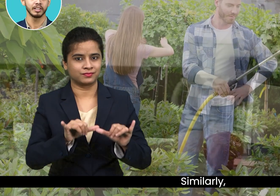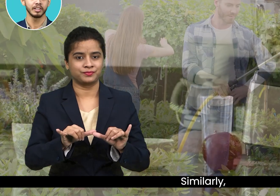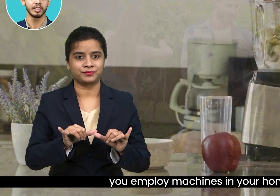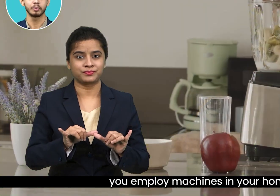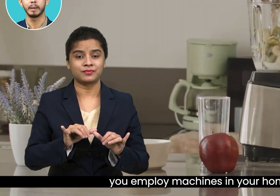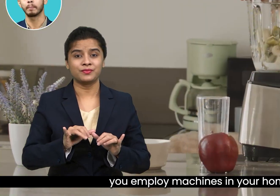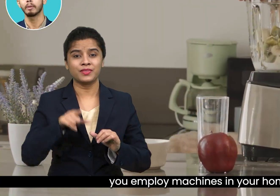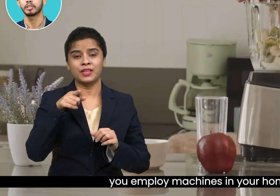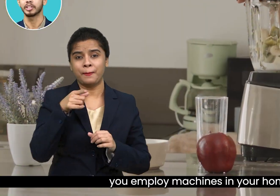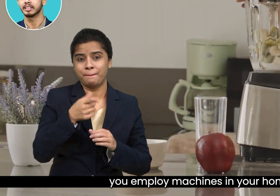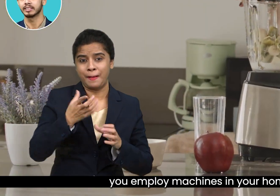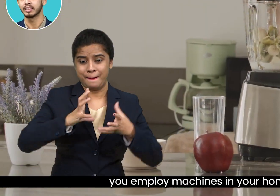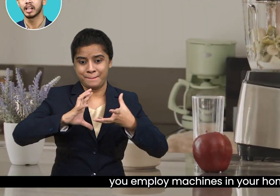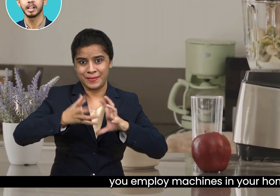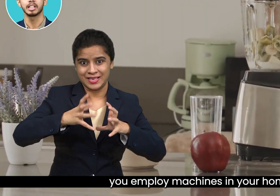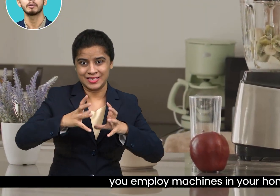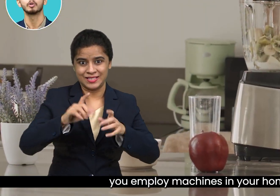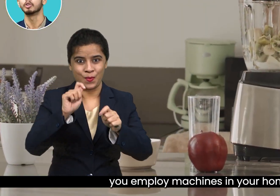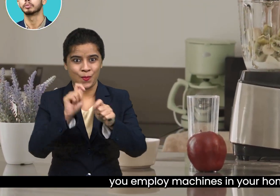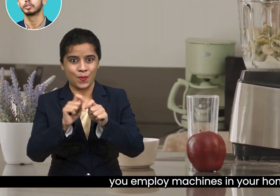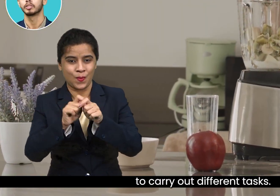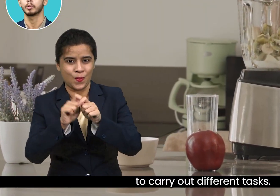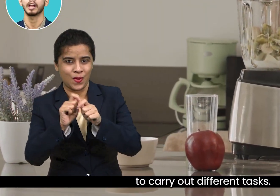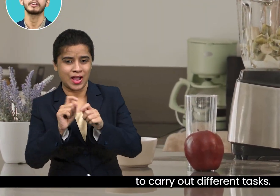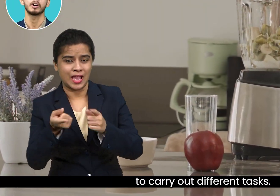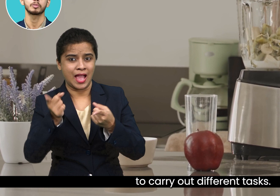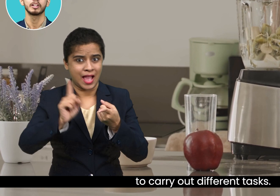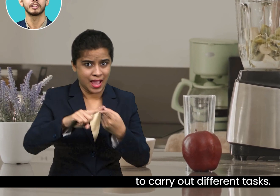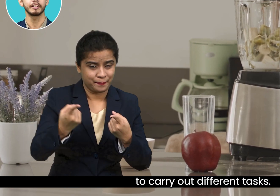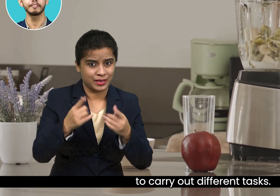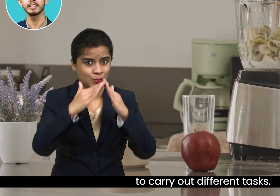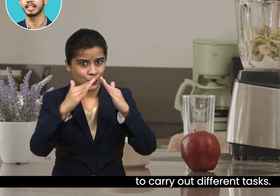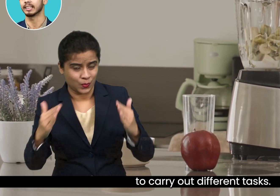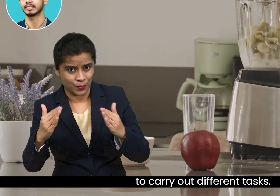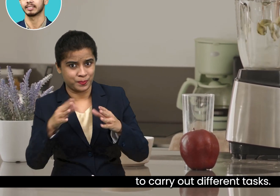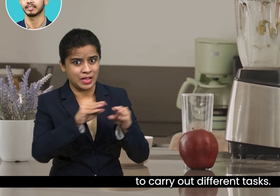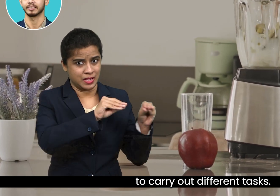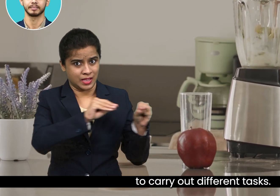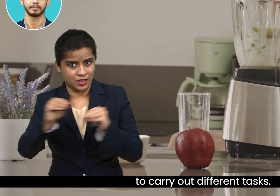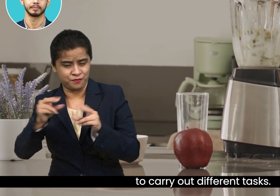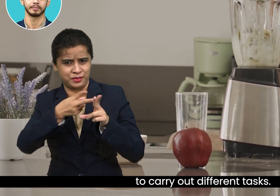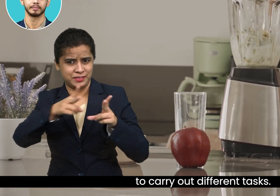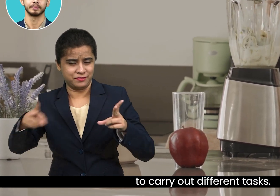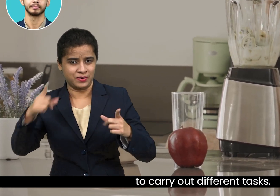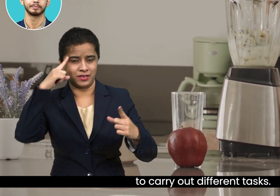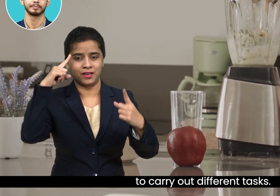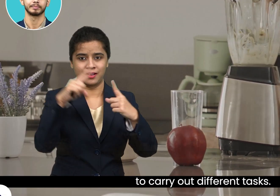Similarly, you employ machines in our homes to carry out different tasks.